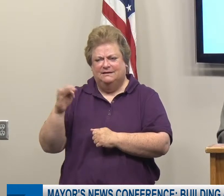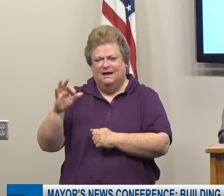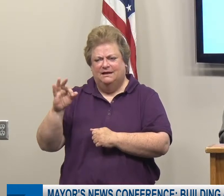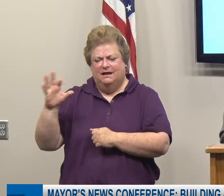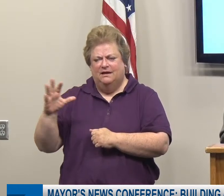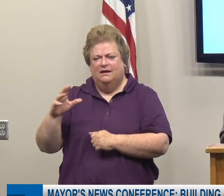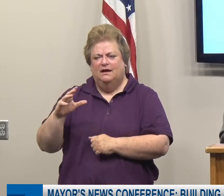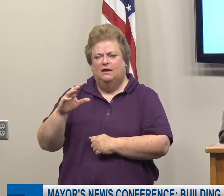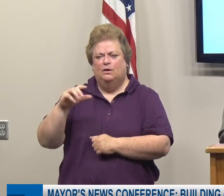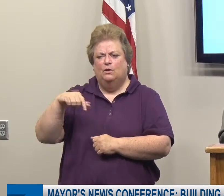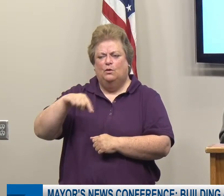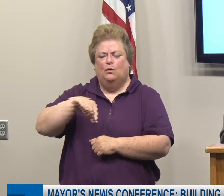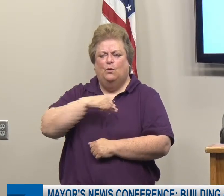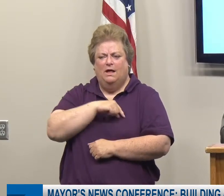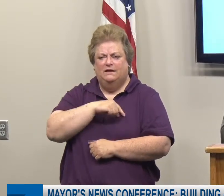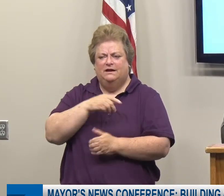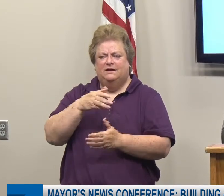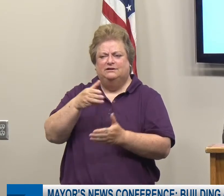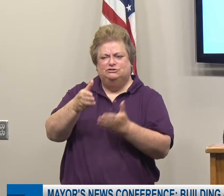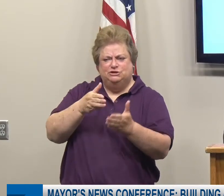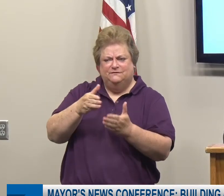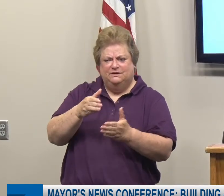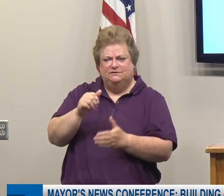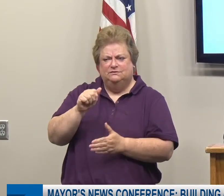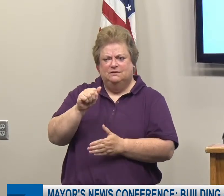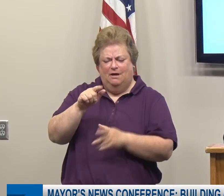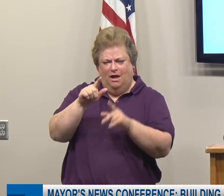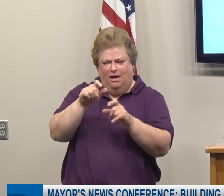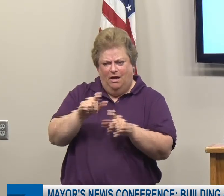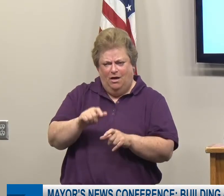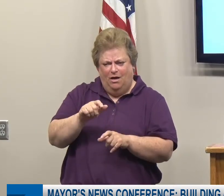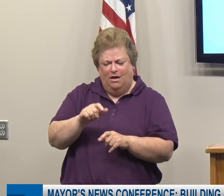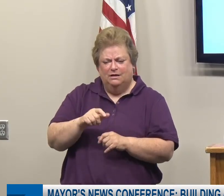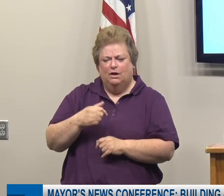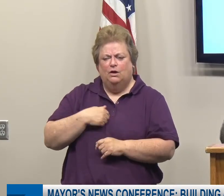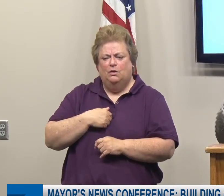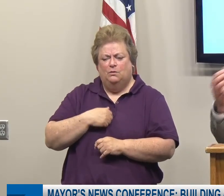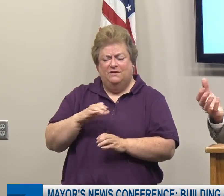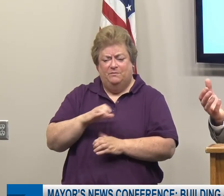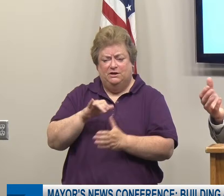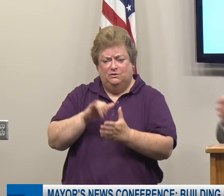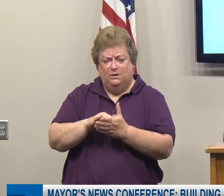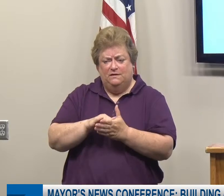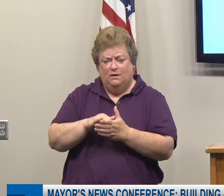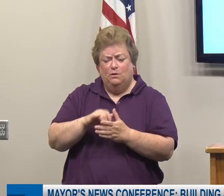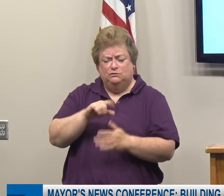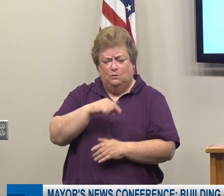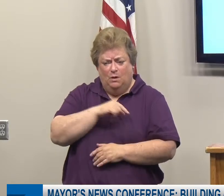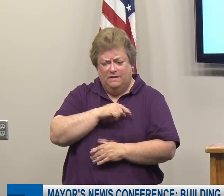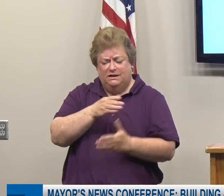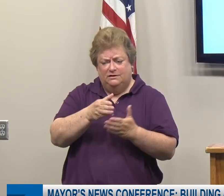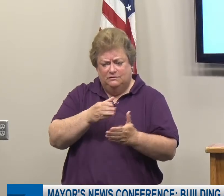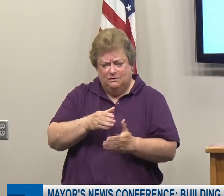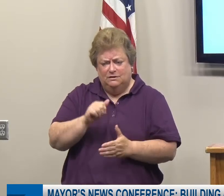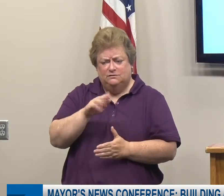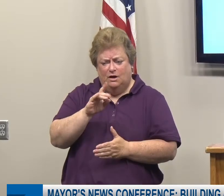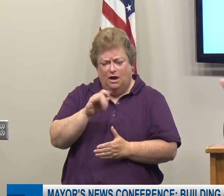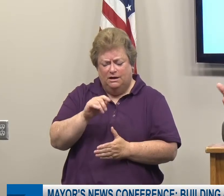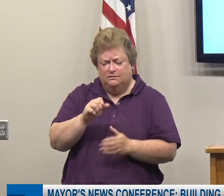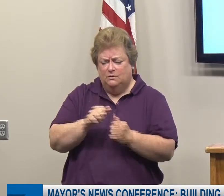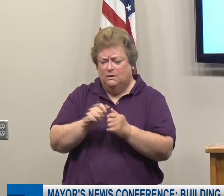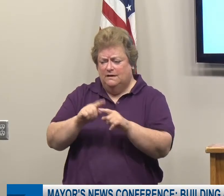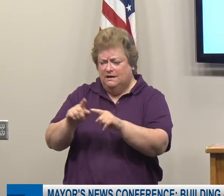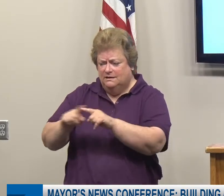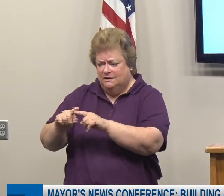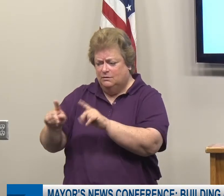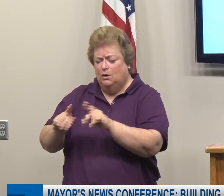quality service audits. And we have been conducting those quality service audits with randomized sampling of individuals who were